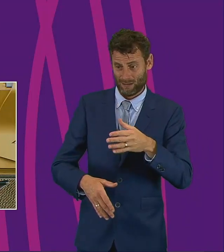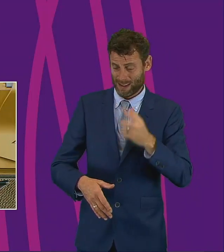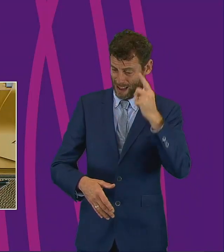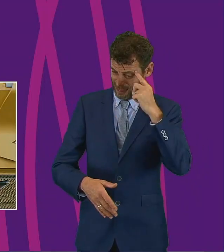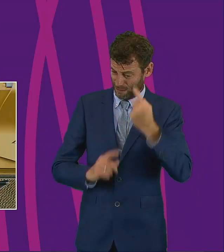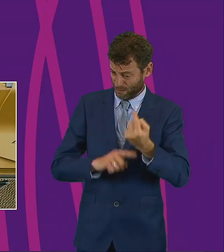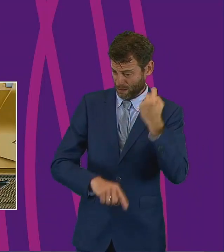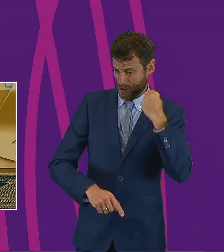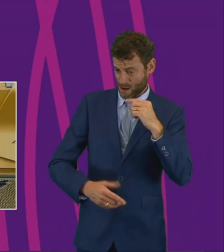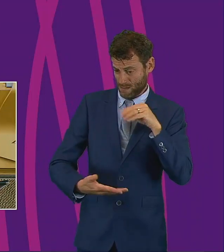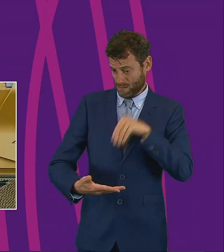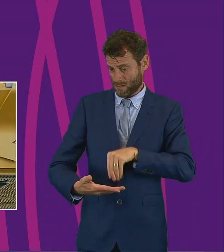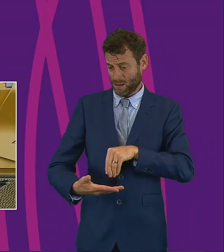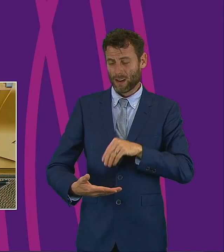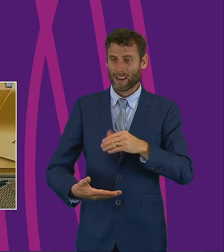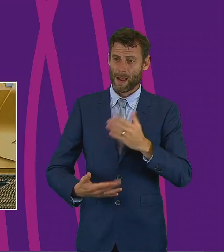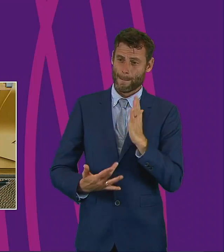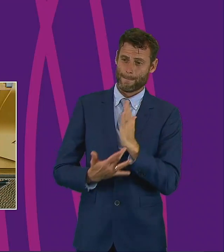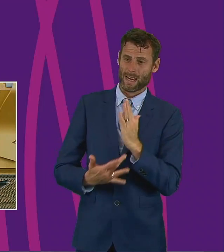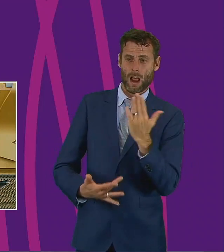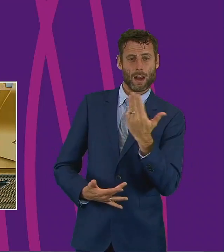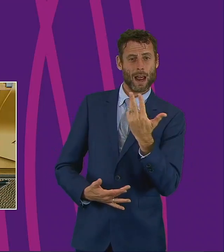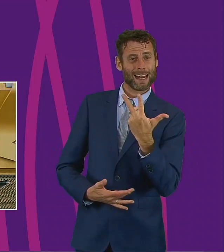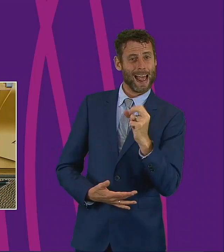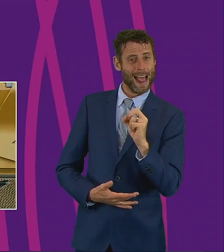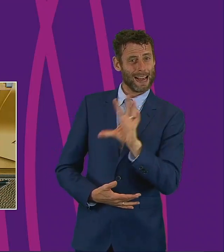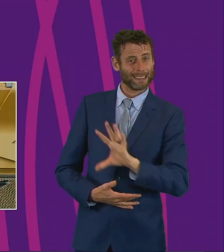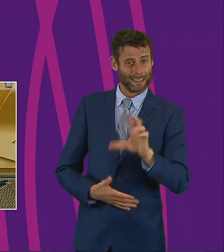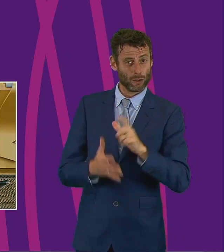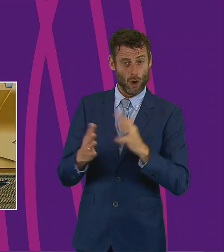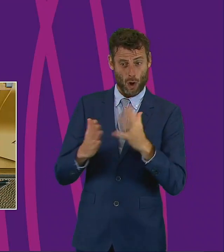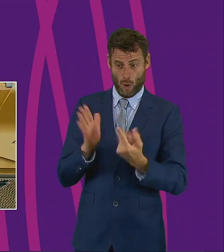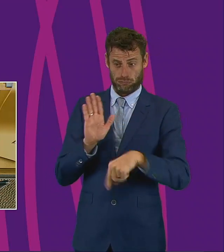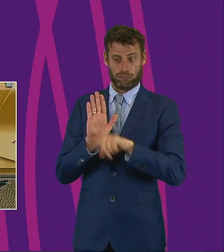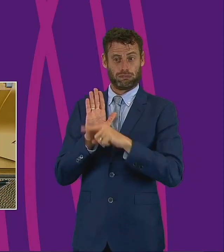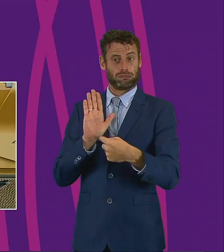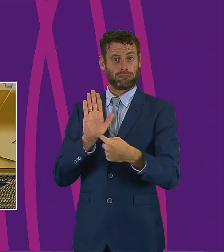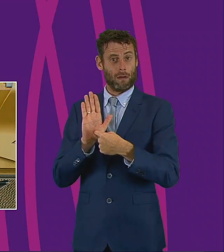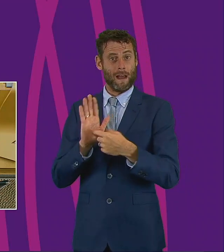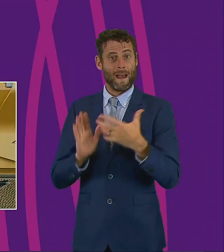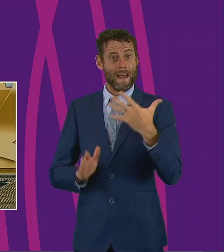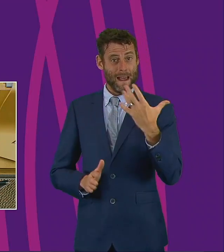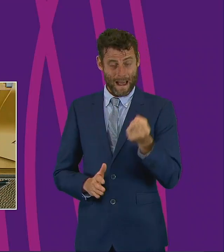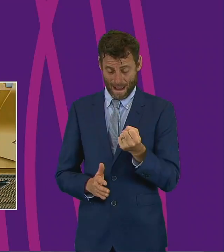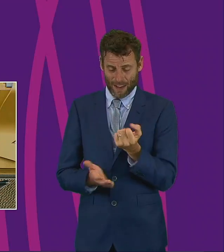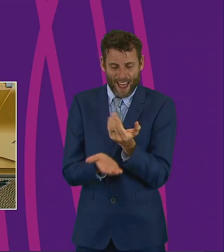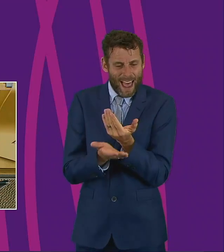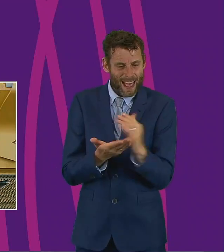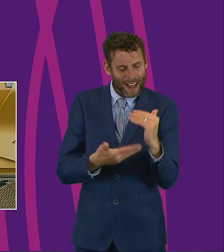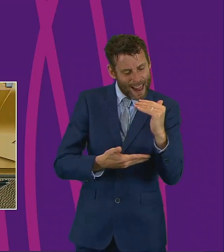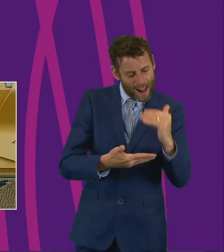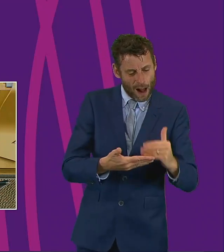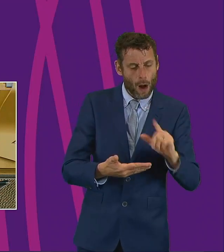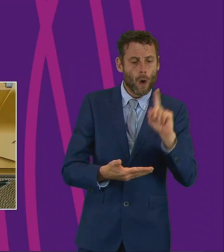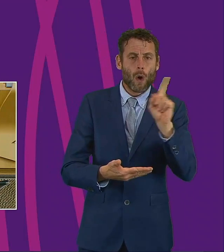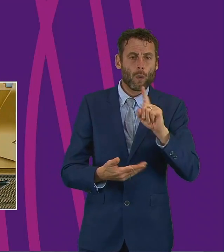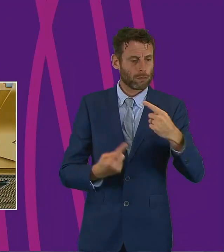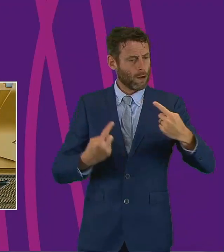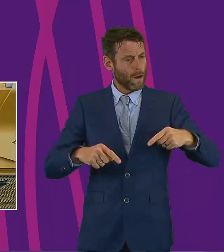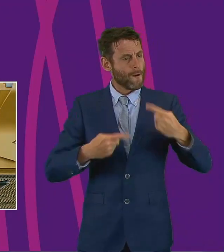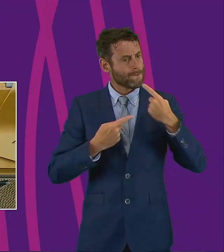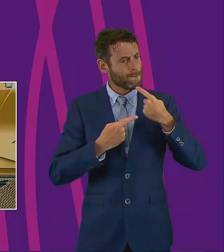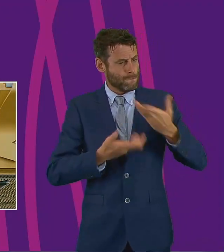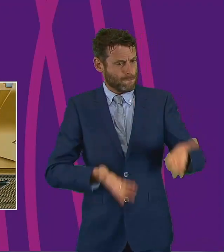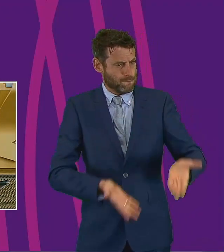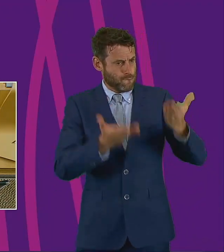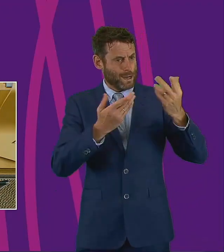the mid-1980s. The bill also includes explicit provisions on freedom of expression, and the bill's